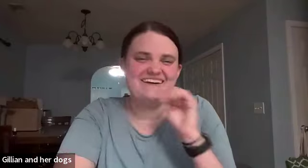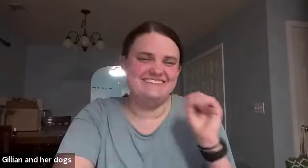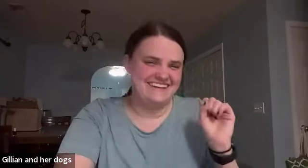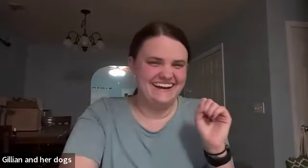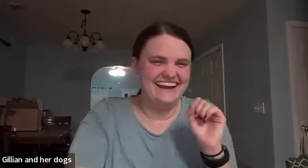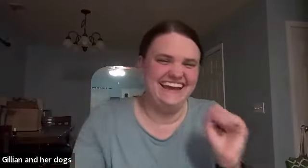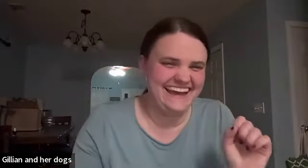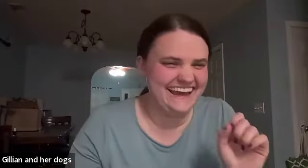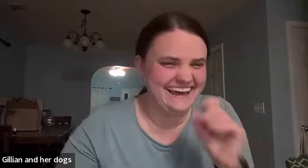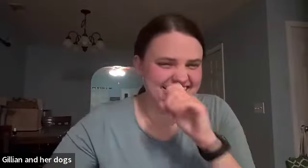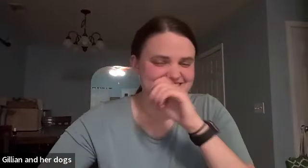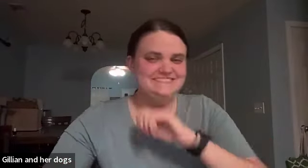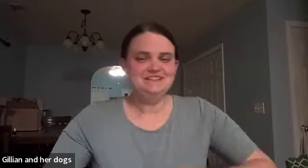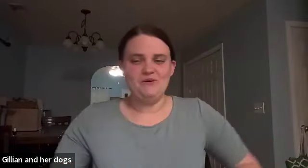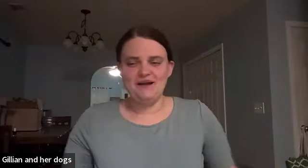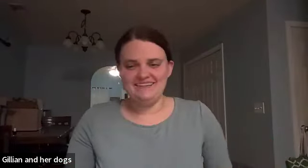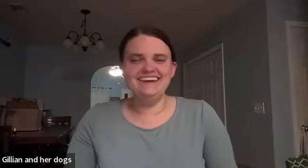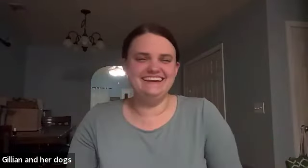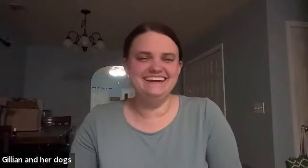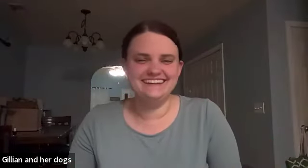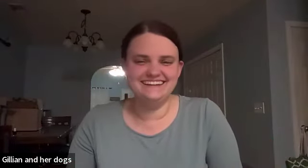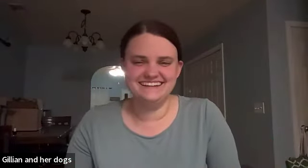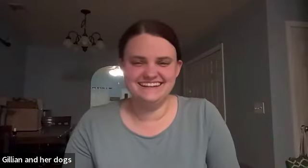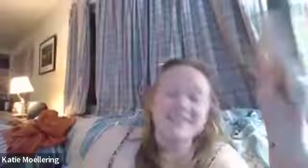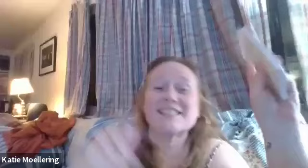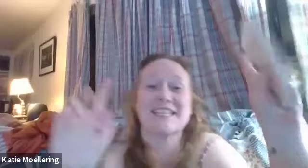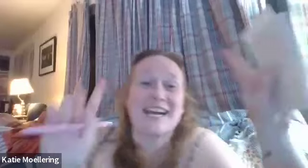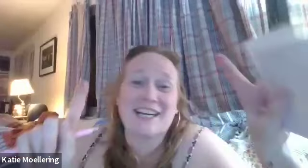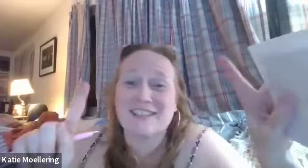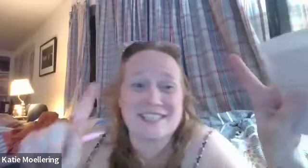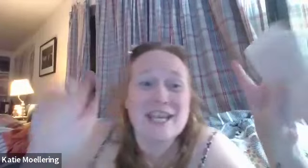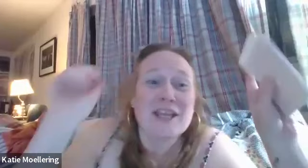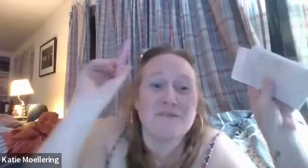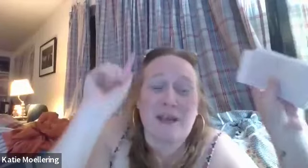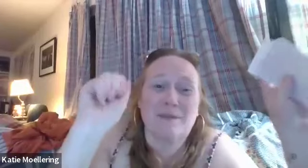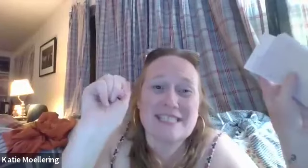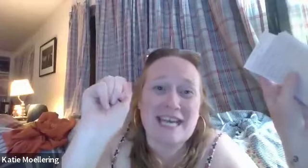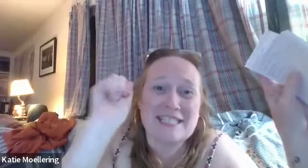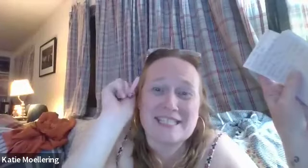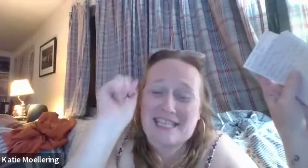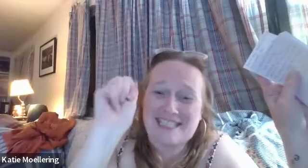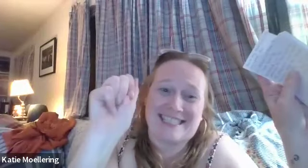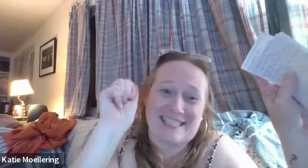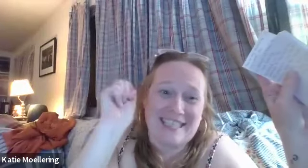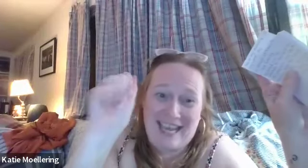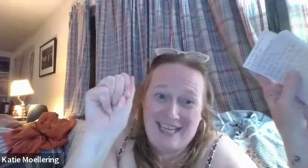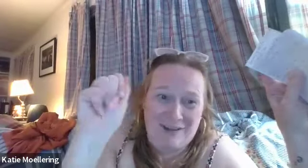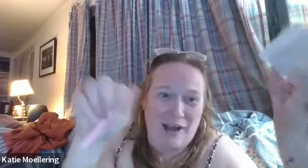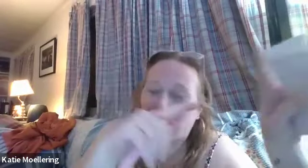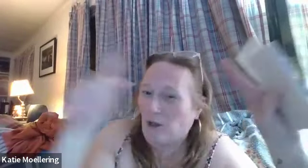Oh no. Well, Listen, I got this. The family signs is the easiest thing to edit. I've got all